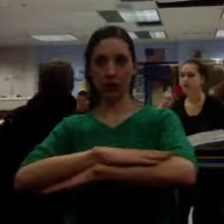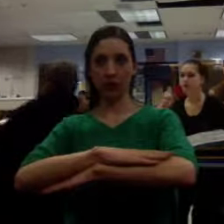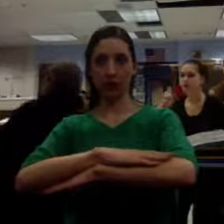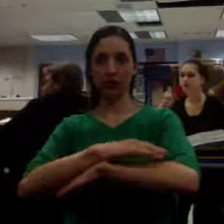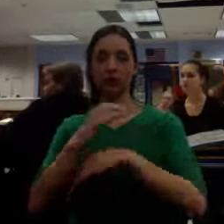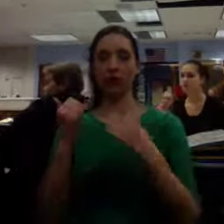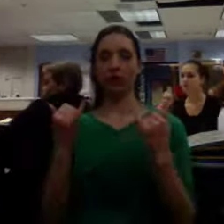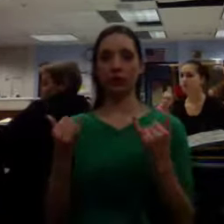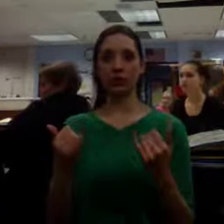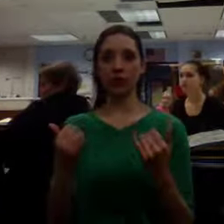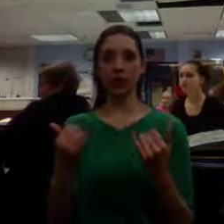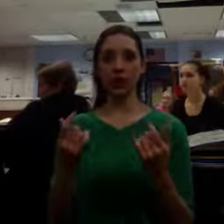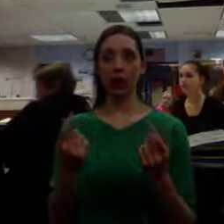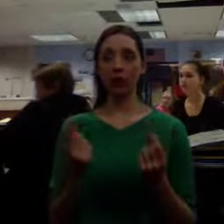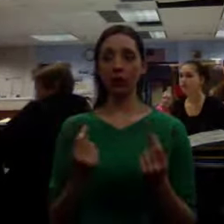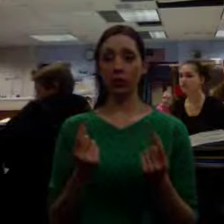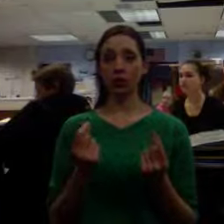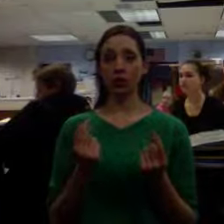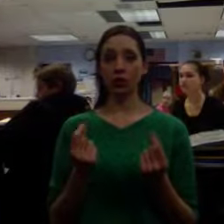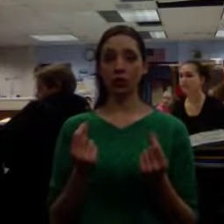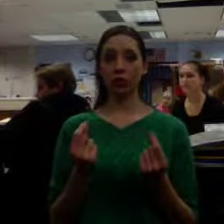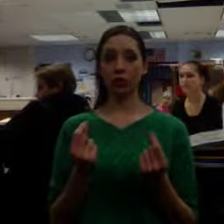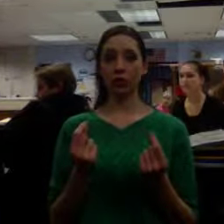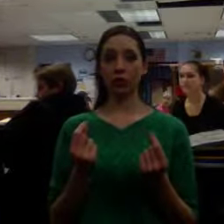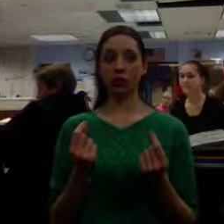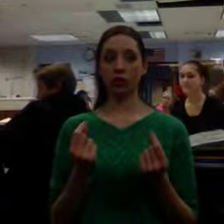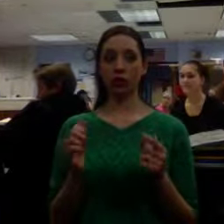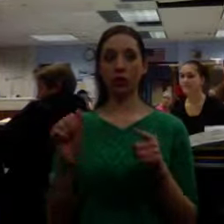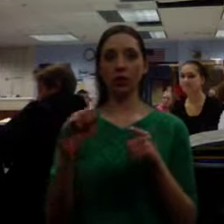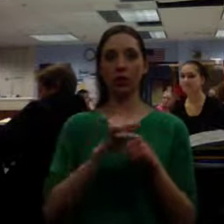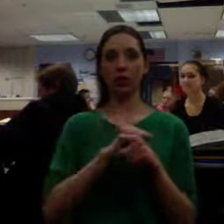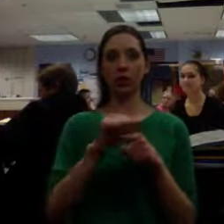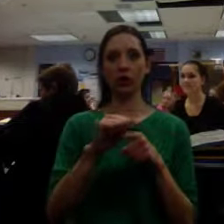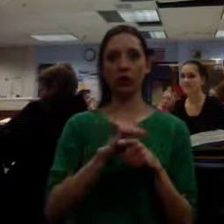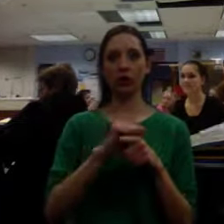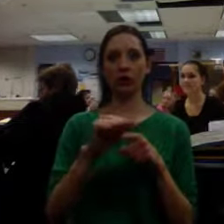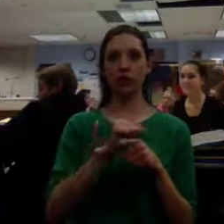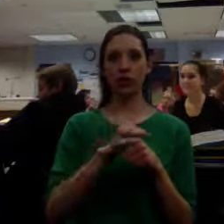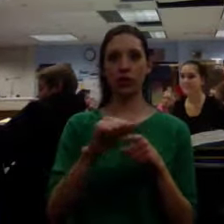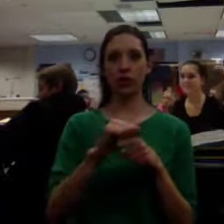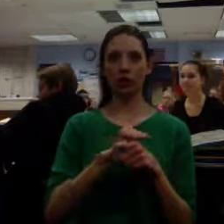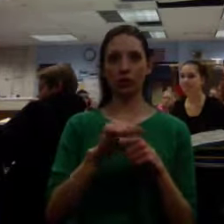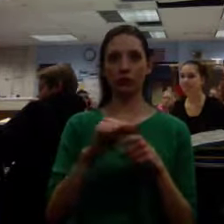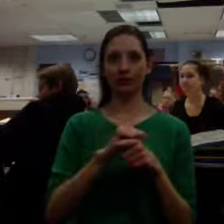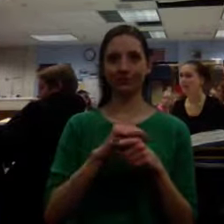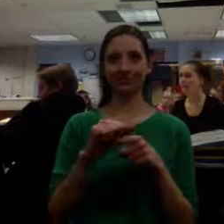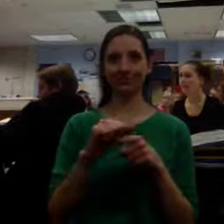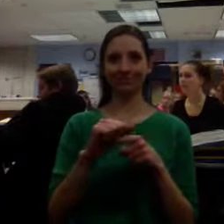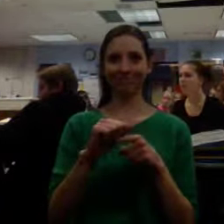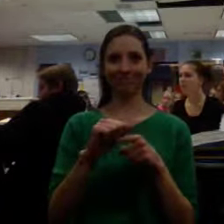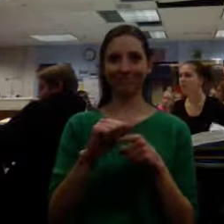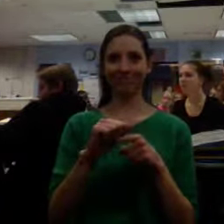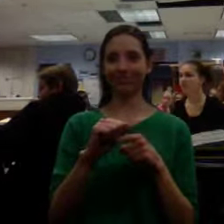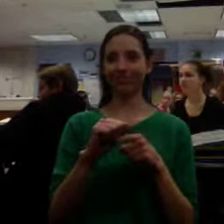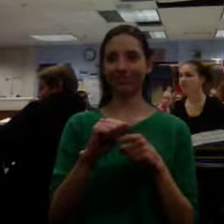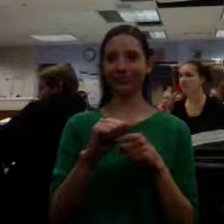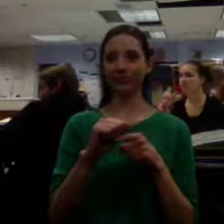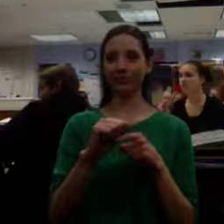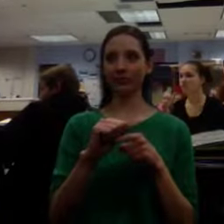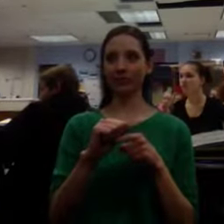will rehearse for each other, okay? Table 1, Well, you're all mixed up, so I'll tell you the table